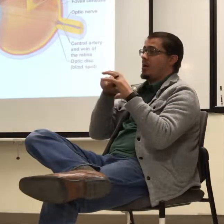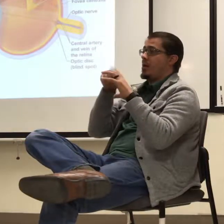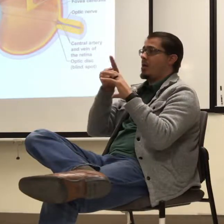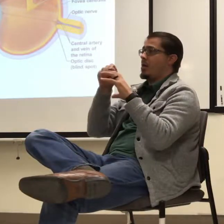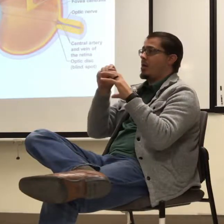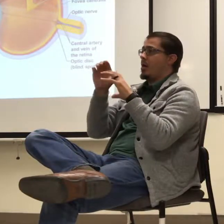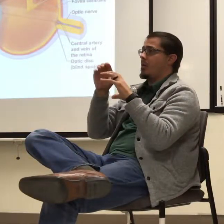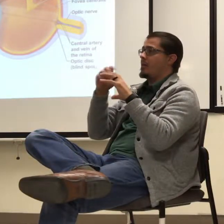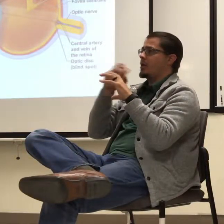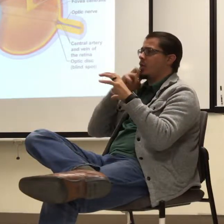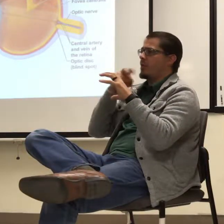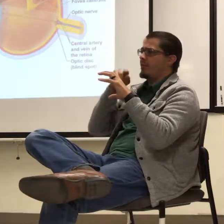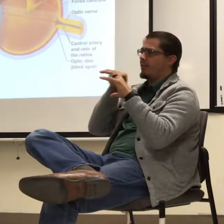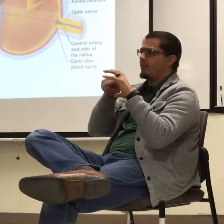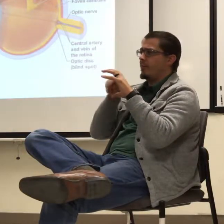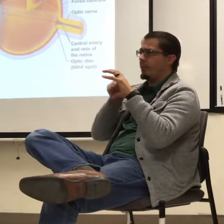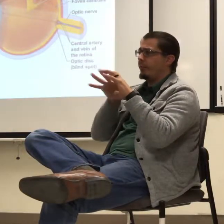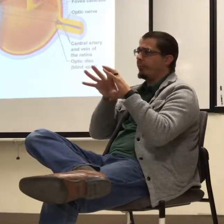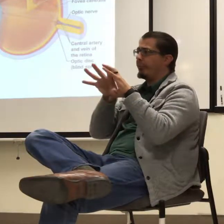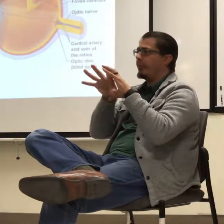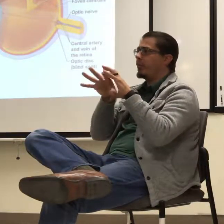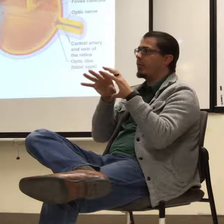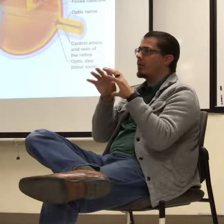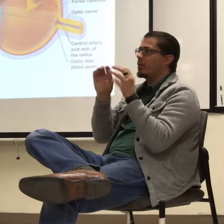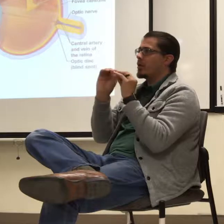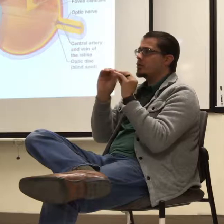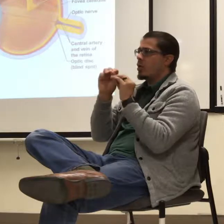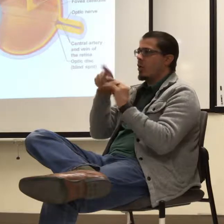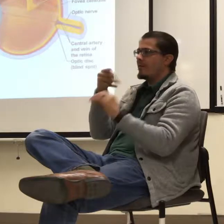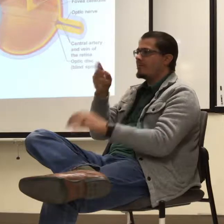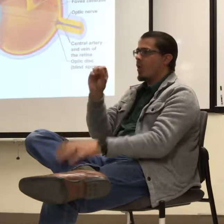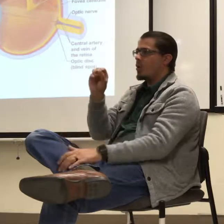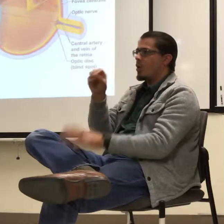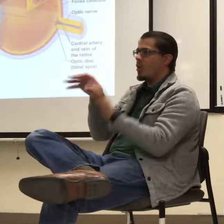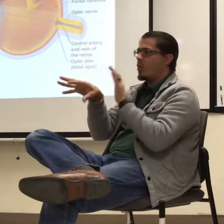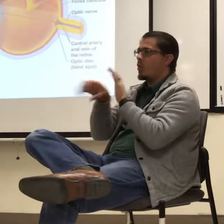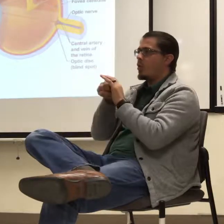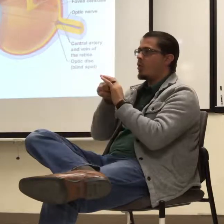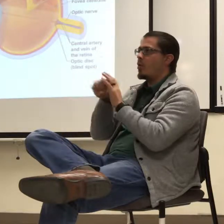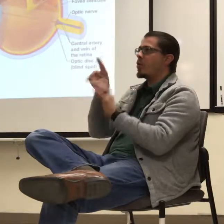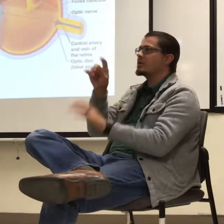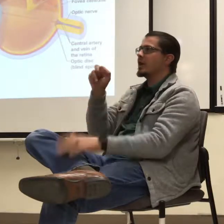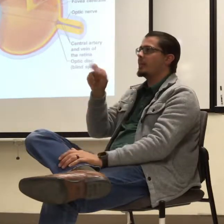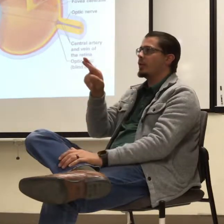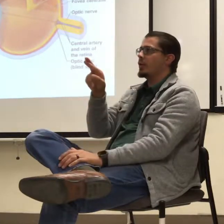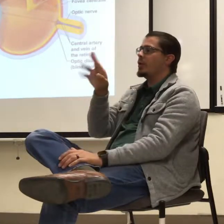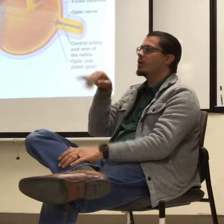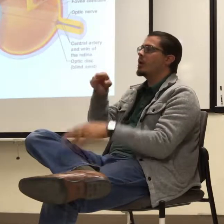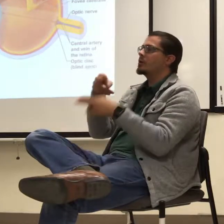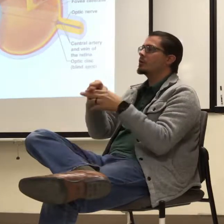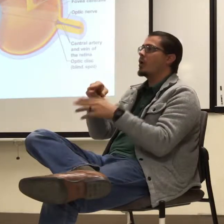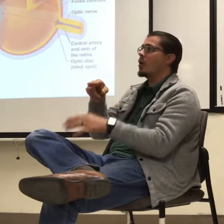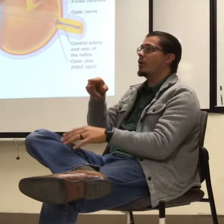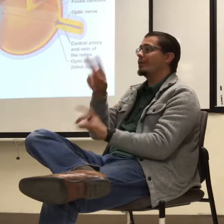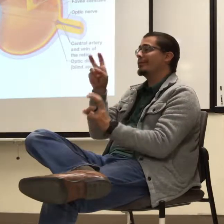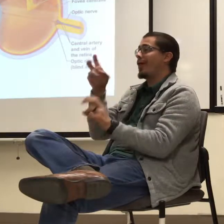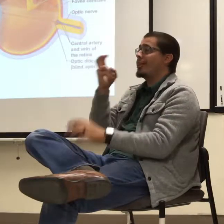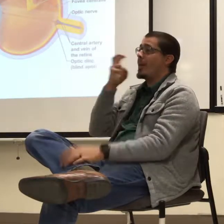of comes in and spreads around, there's no photoreceptors there. So they call that the blind